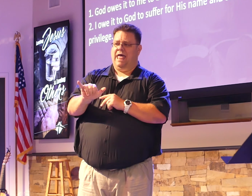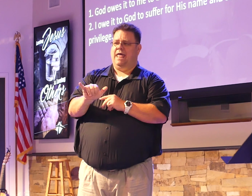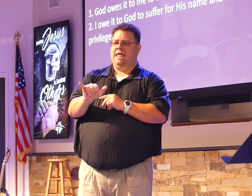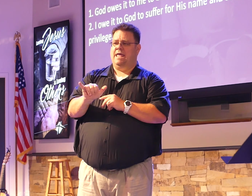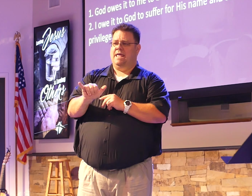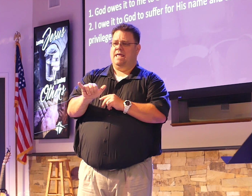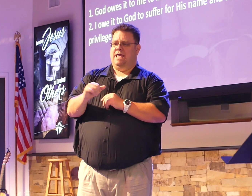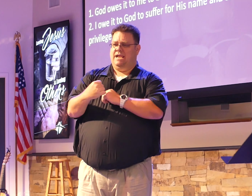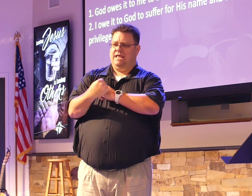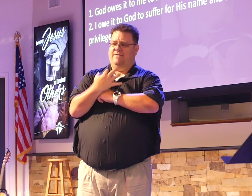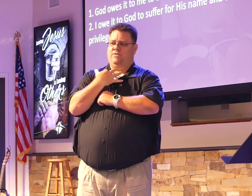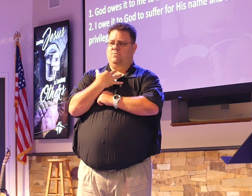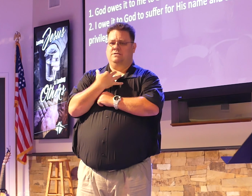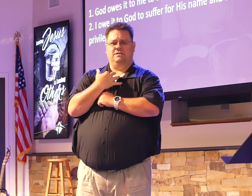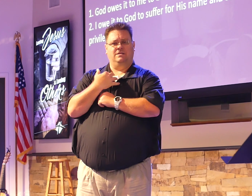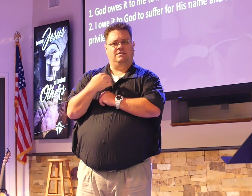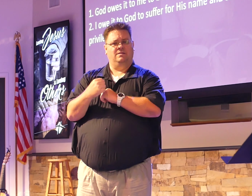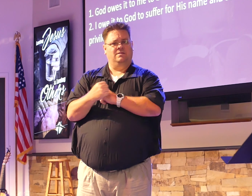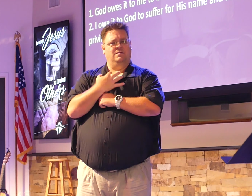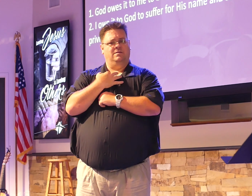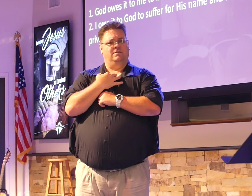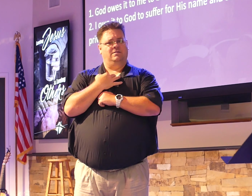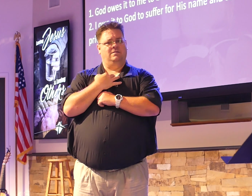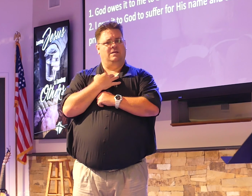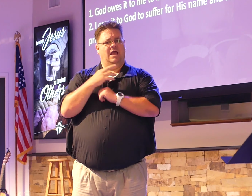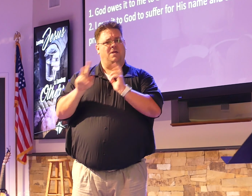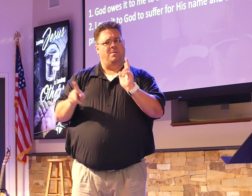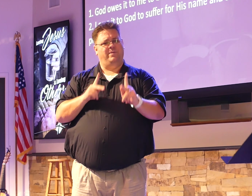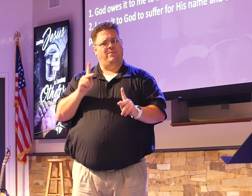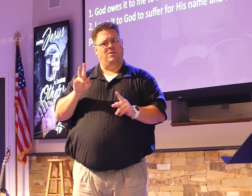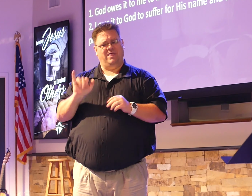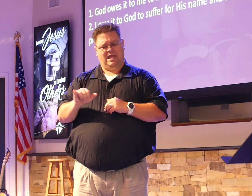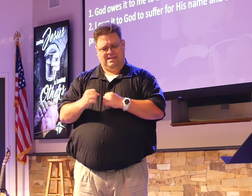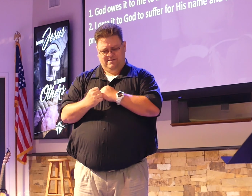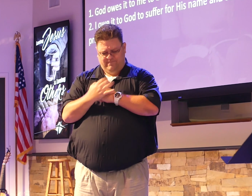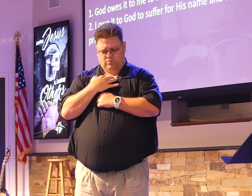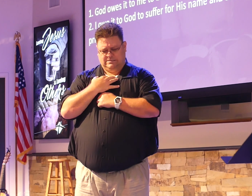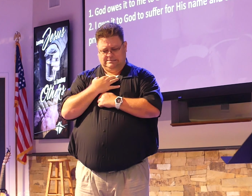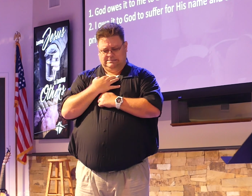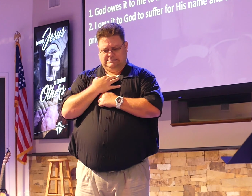influence on your life? Are there people that have had great influence in your life?